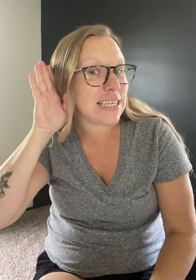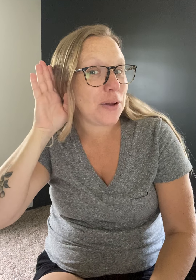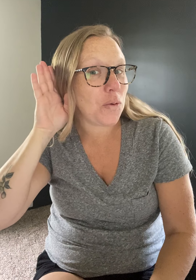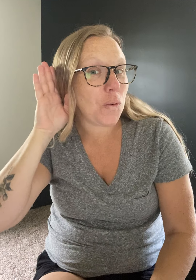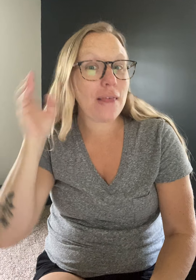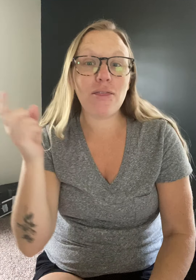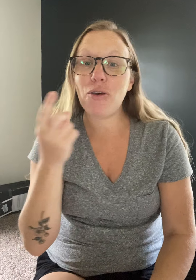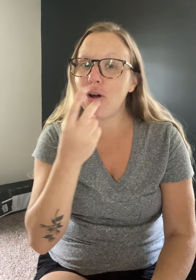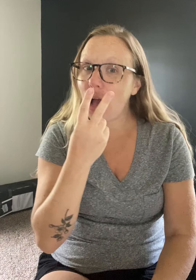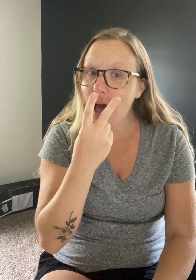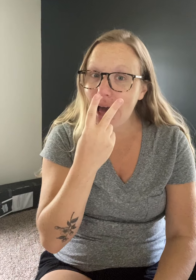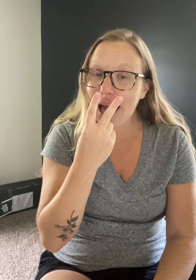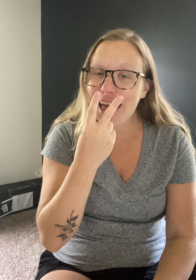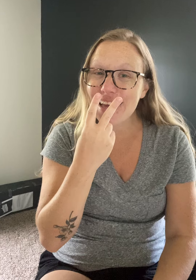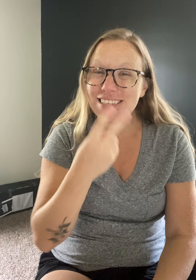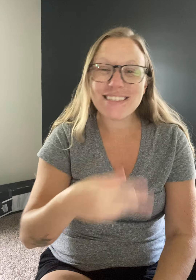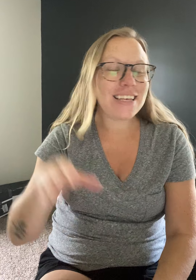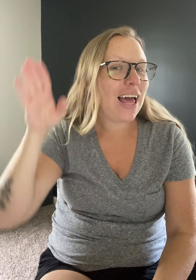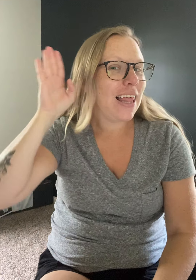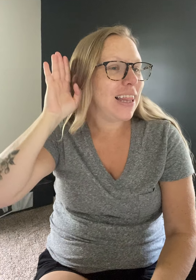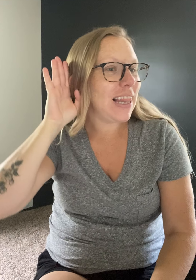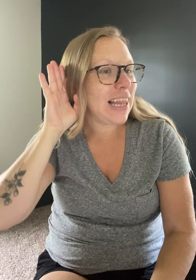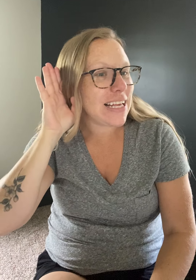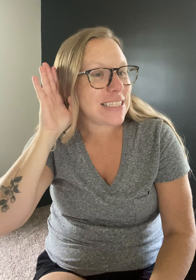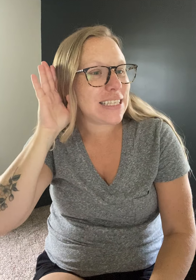Listen with your eyes,